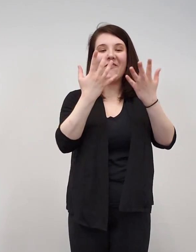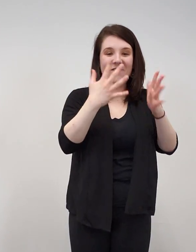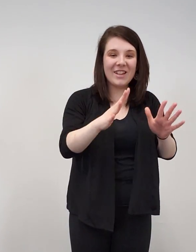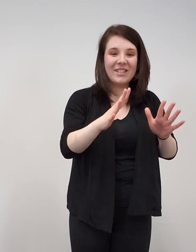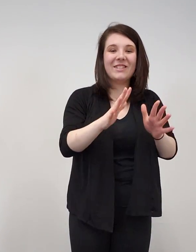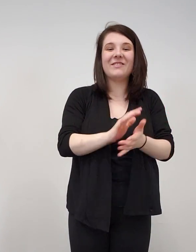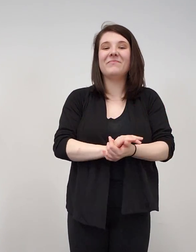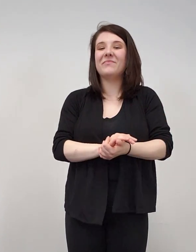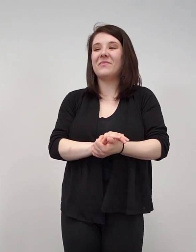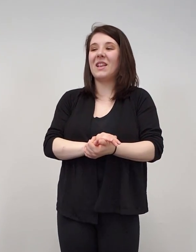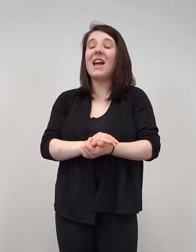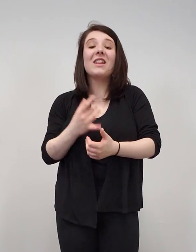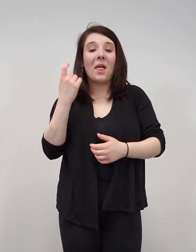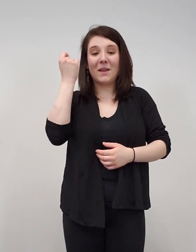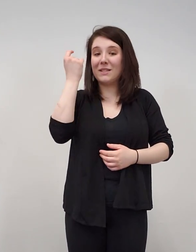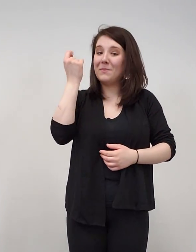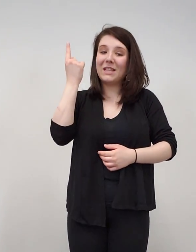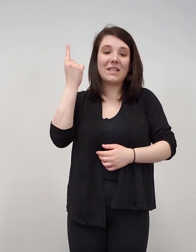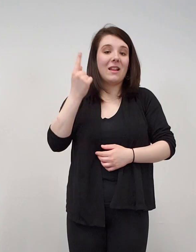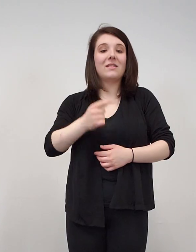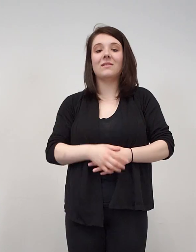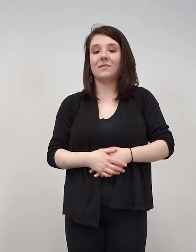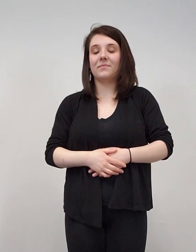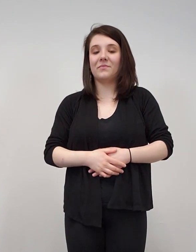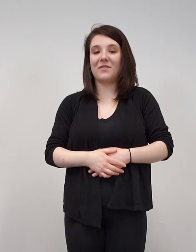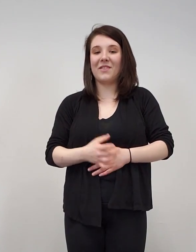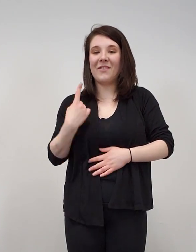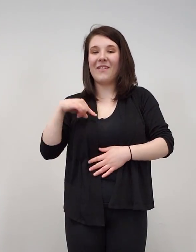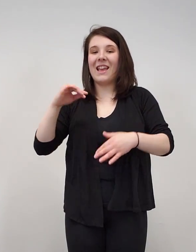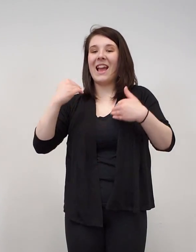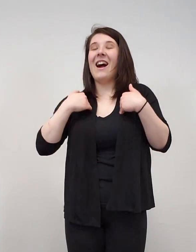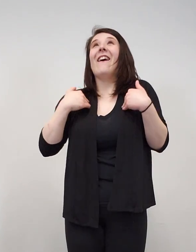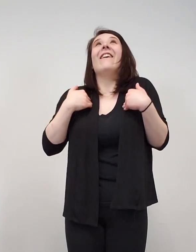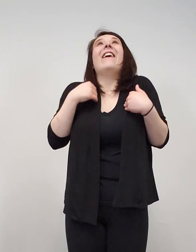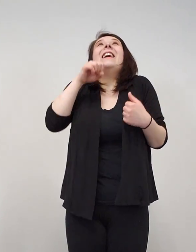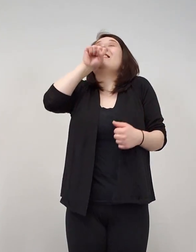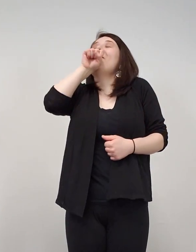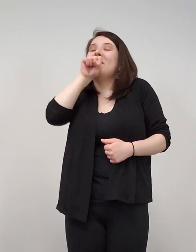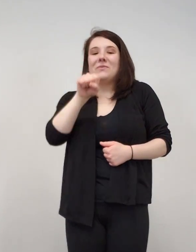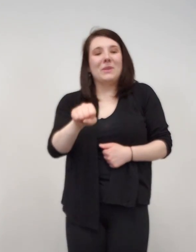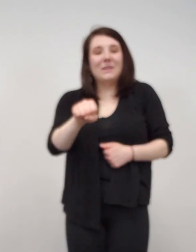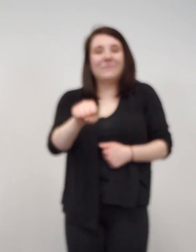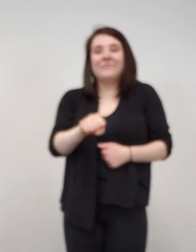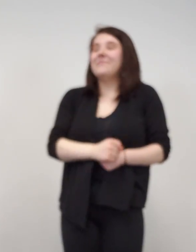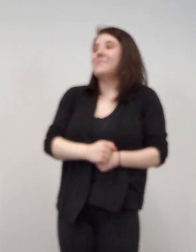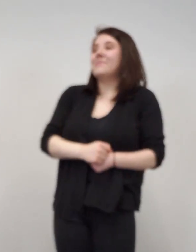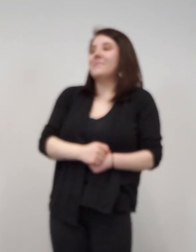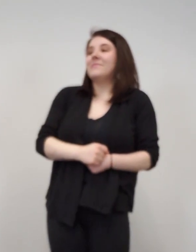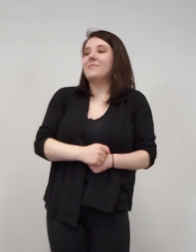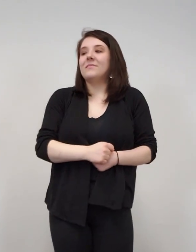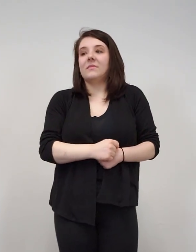We also have, I love this one. Another function is secretion.